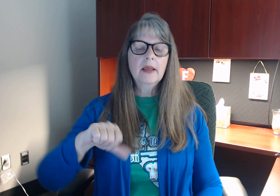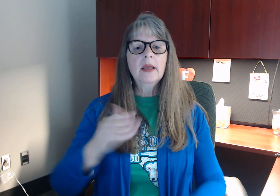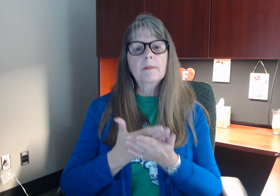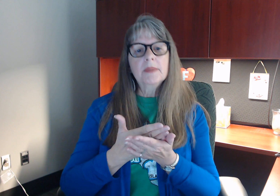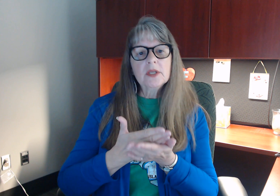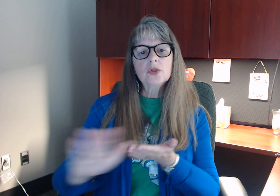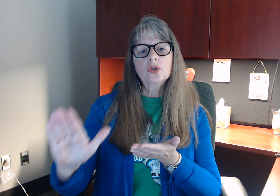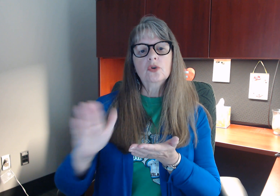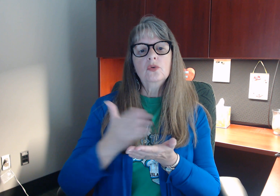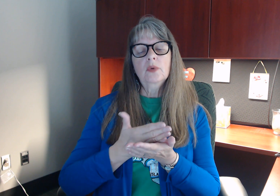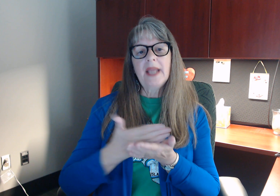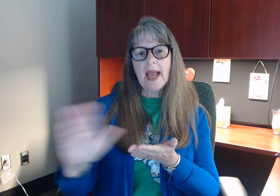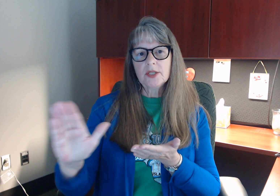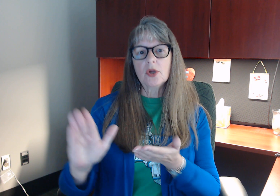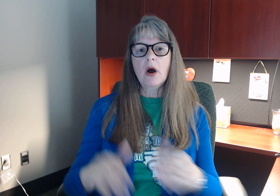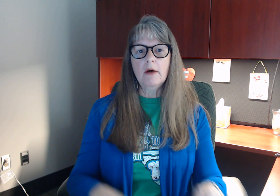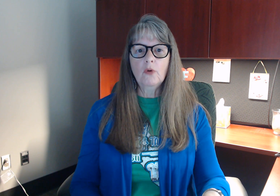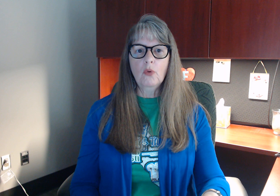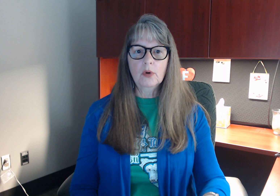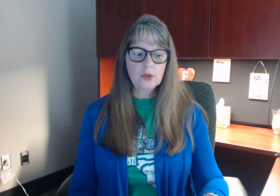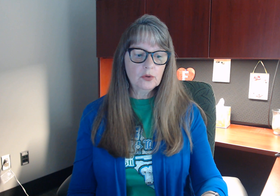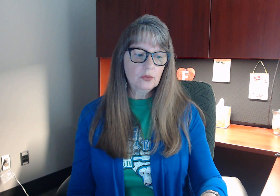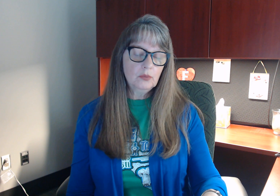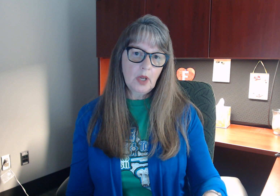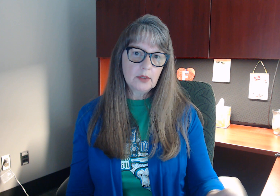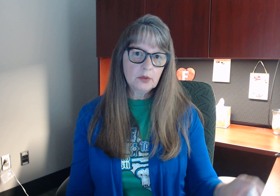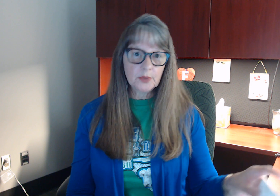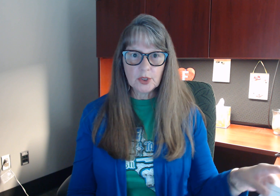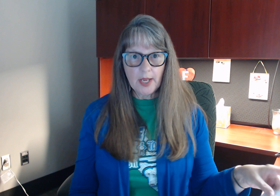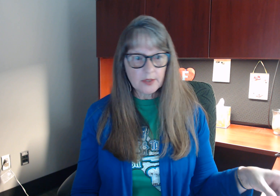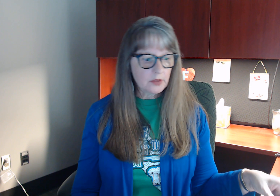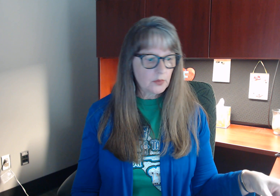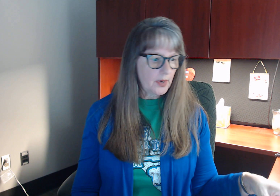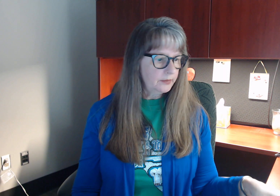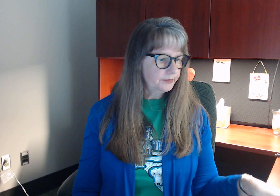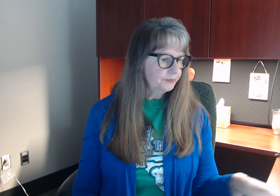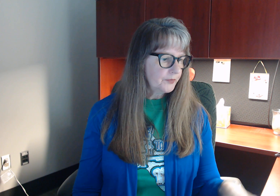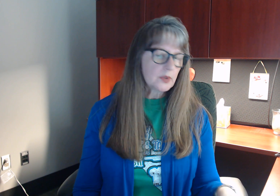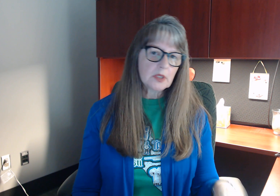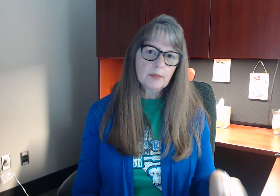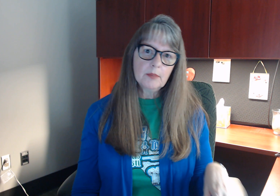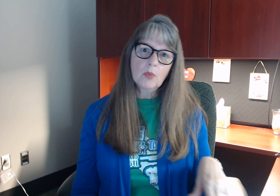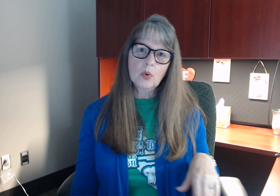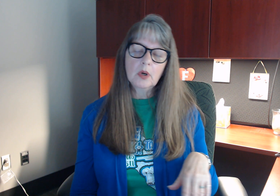But this is to cast off or to reject as well. So it's a little bit more.